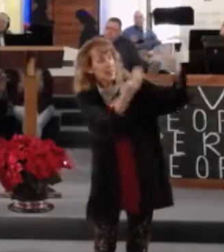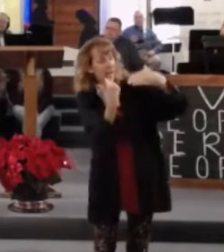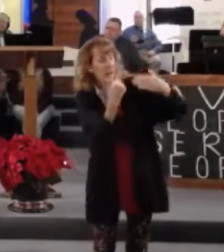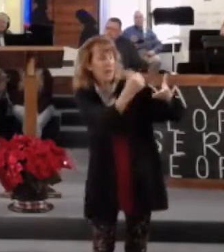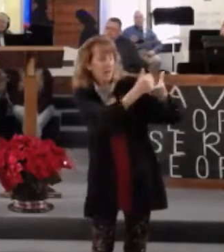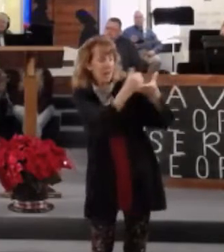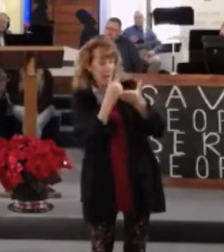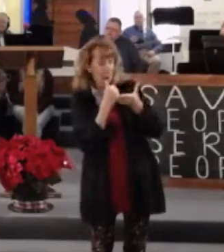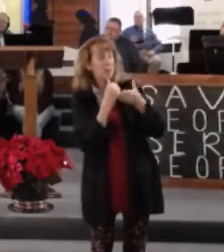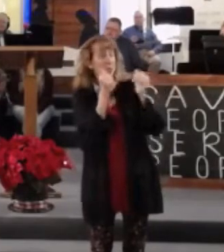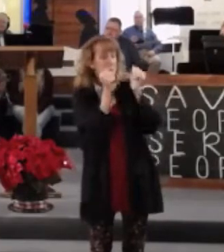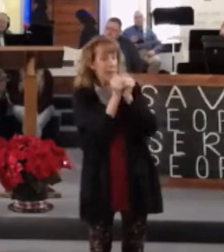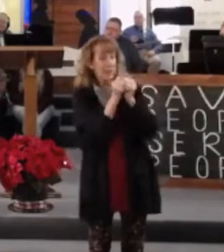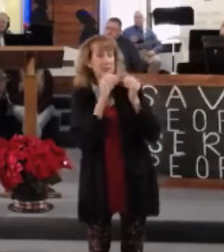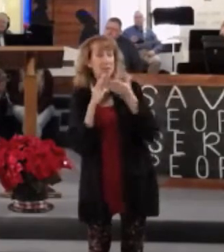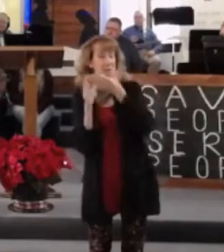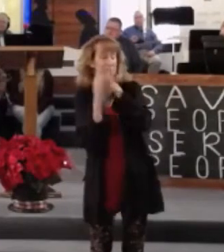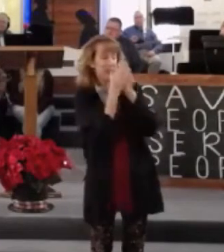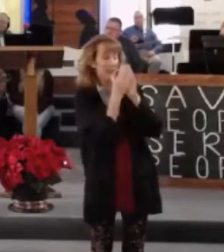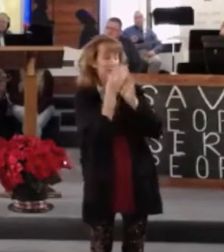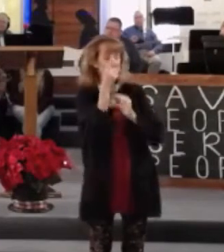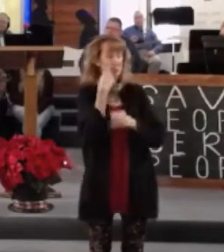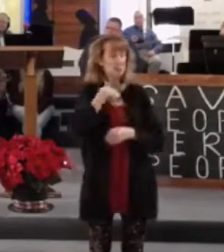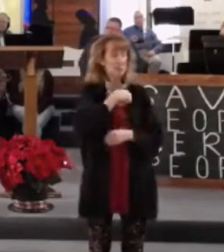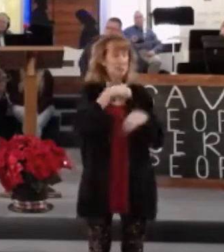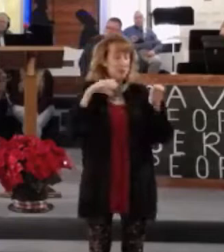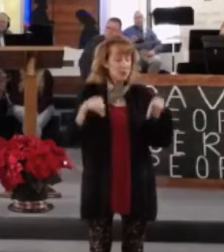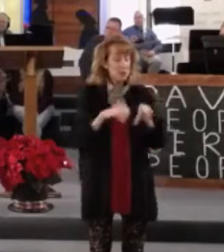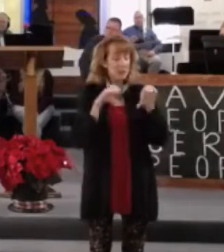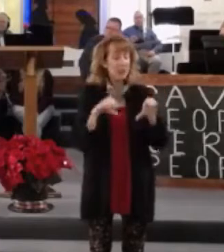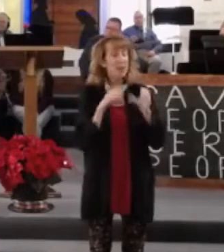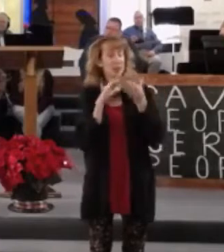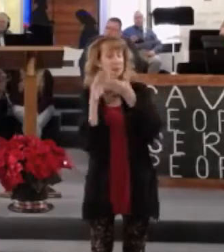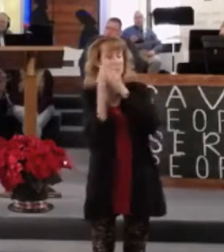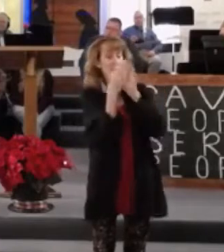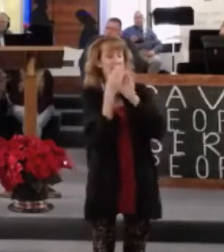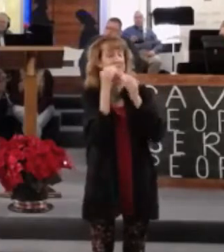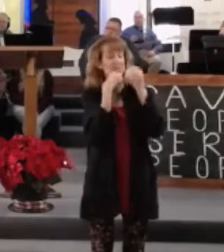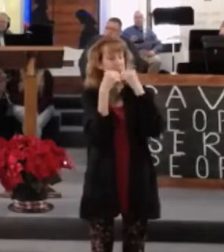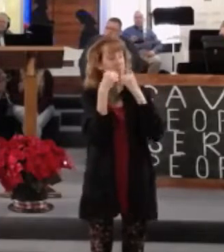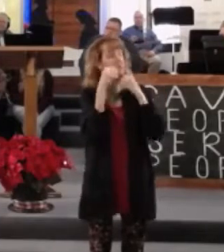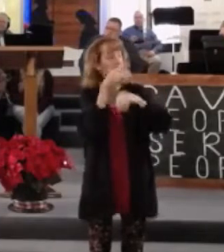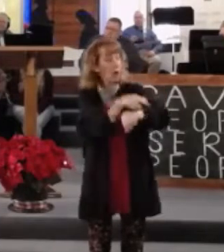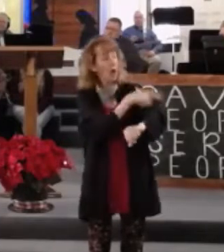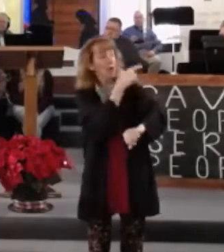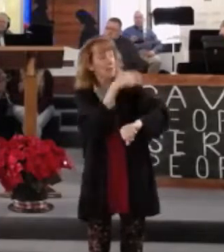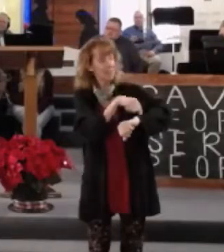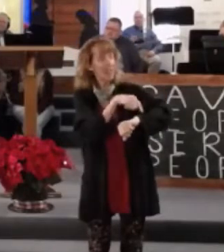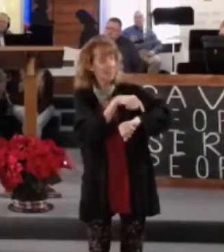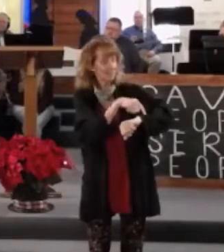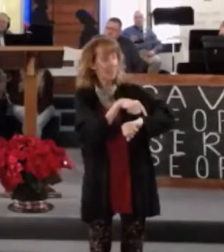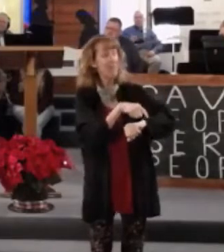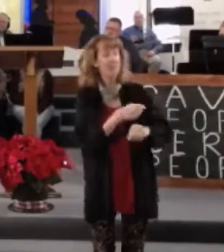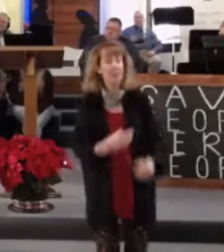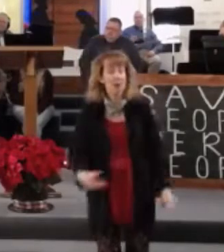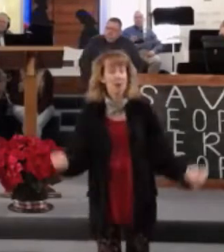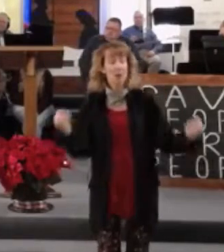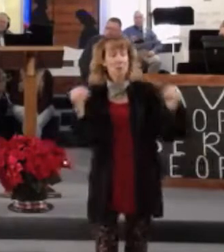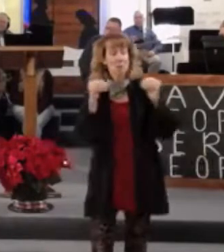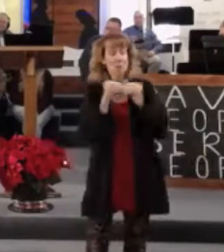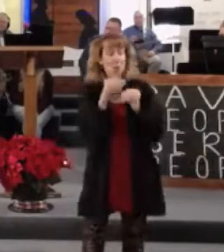community. You know, we've been doing these community dinners for a good number of years, a lot longer than the pantry's been going,